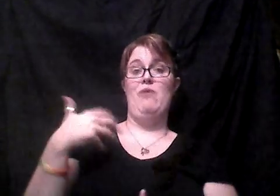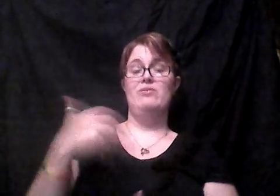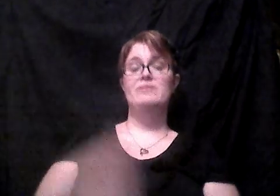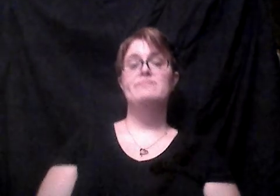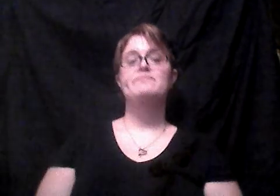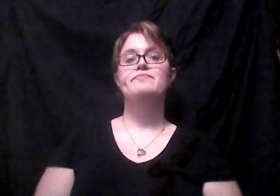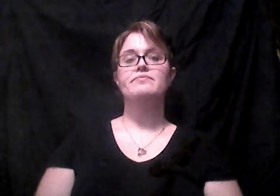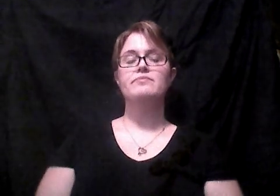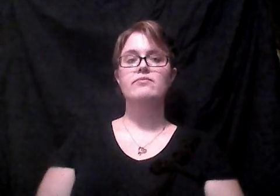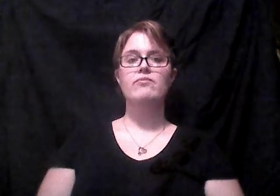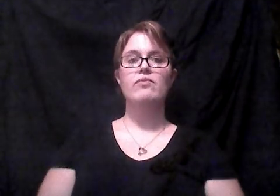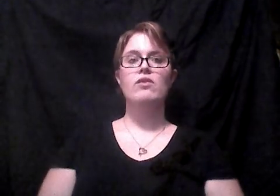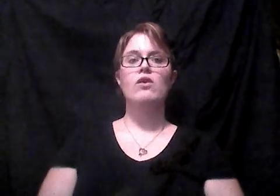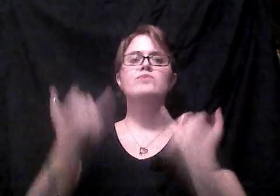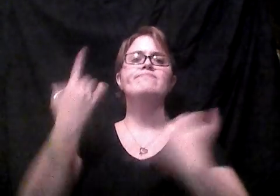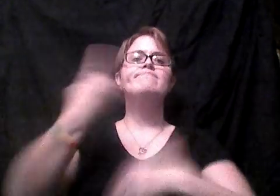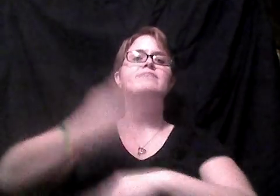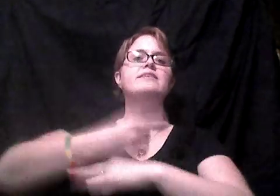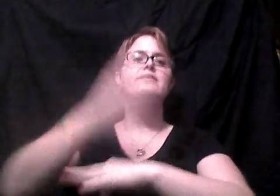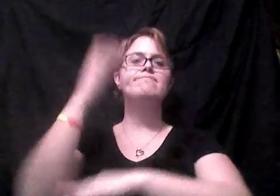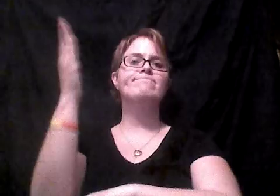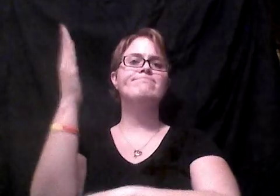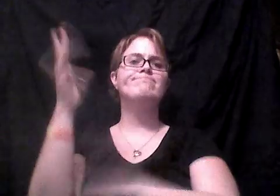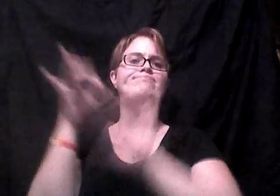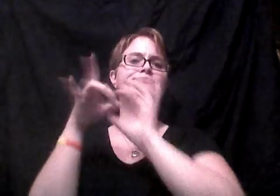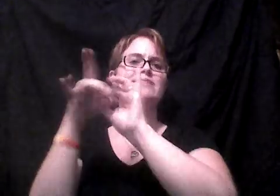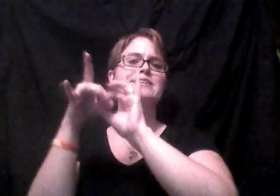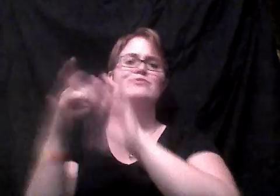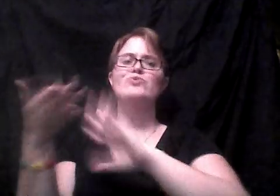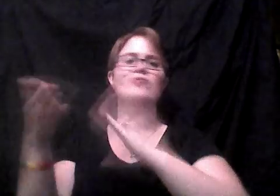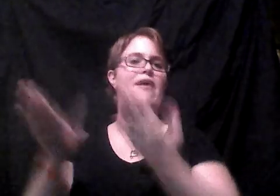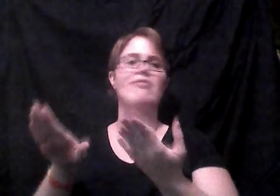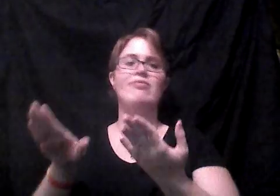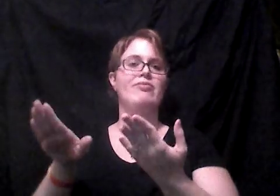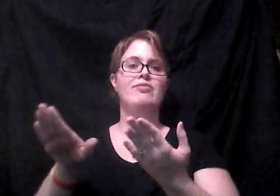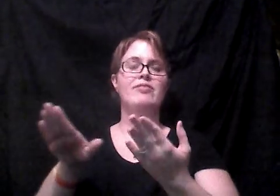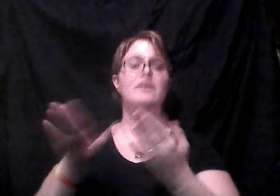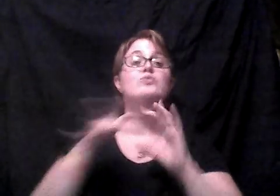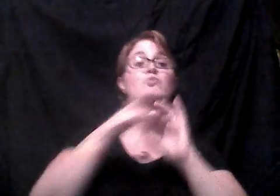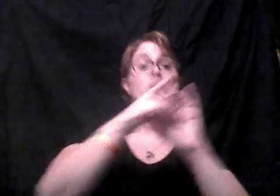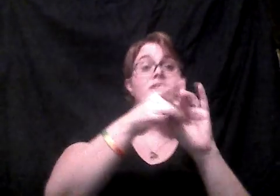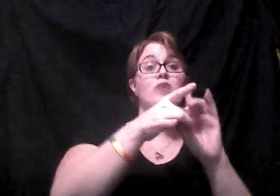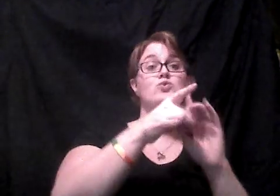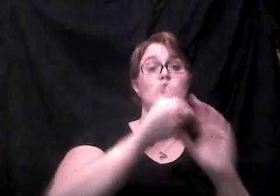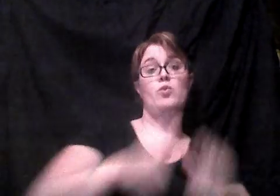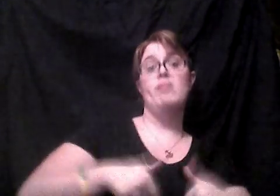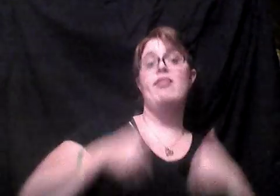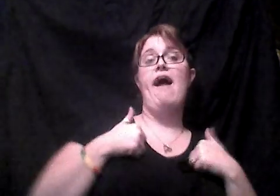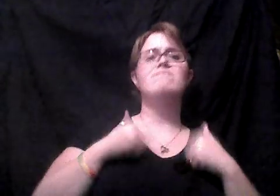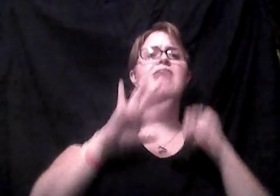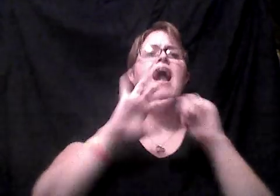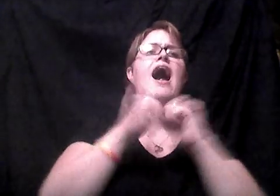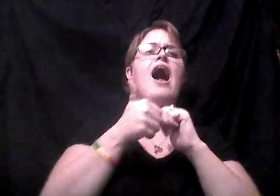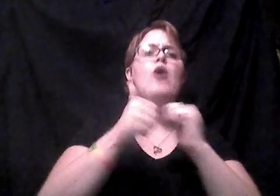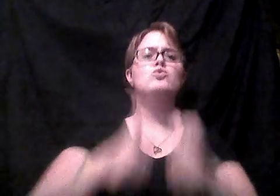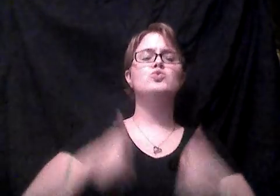So, today's talk is not about death. It's about life and how to live, specifically about childhood dreams and about how you